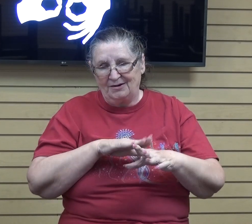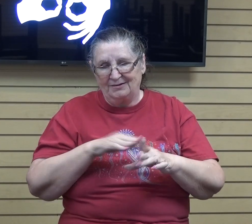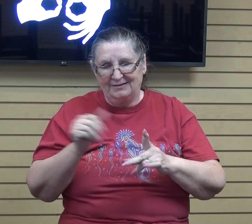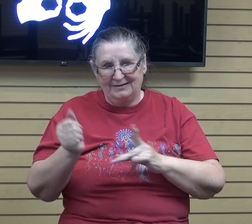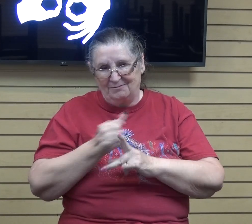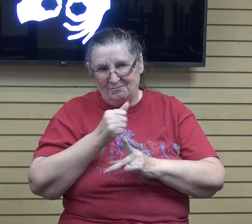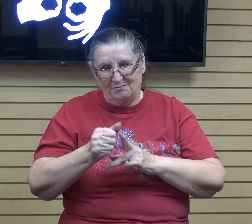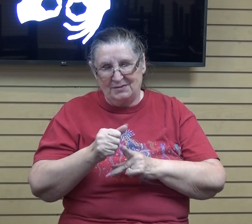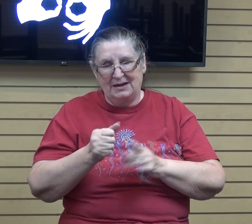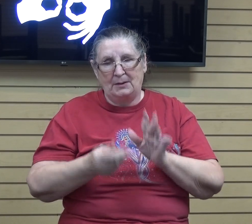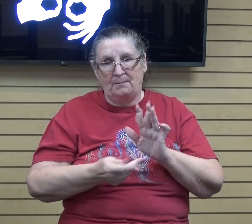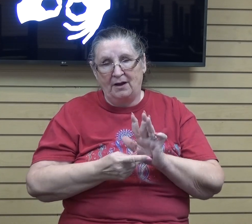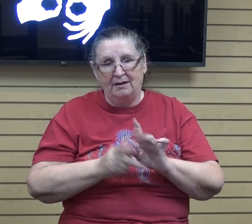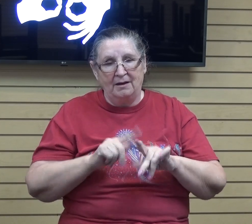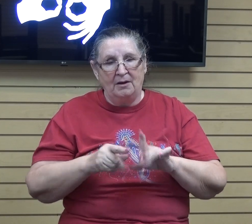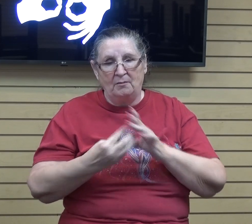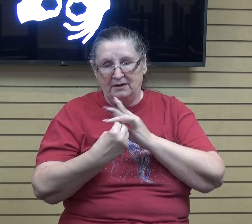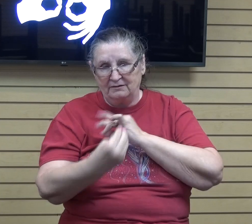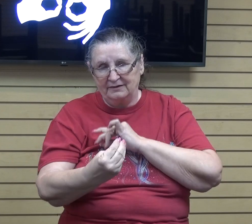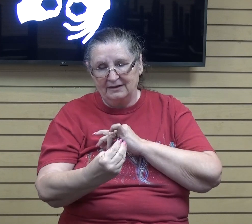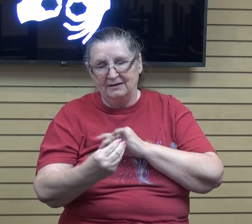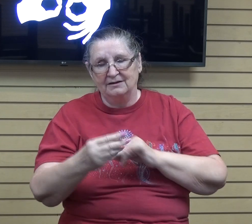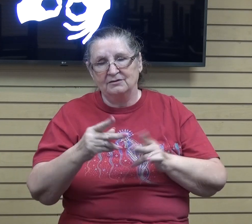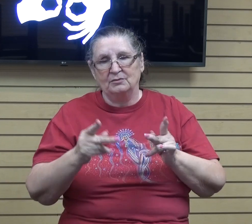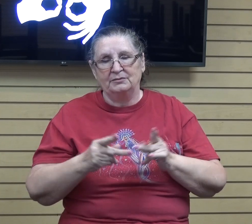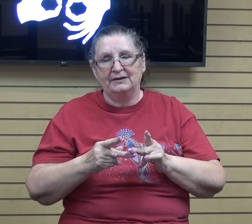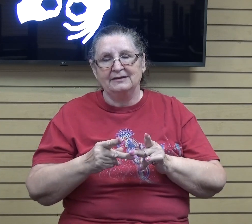Paul, but he fled to a place called Lystra and Derbe.